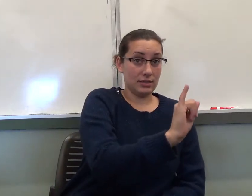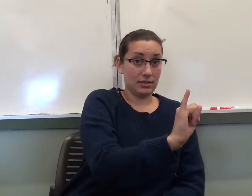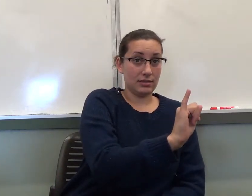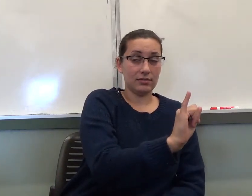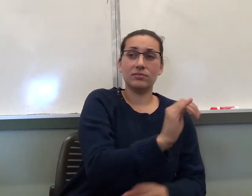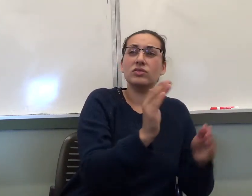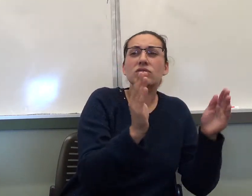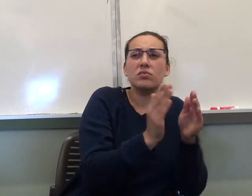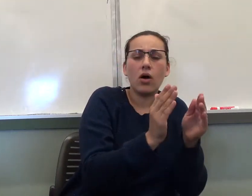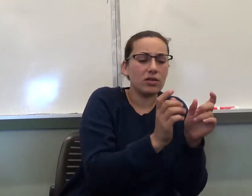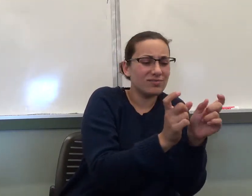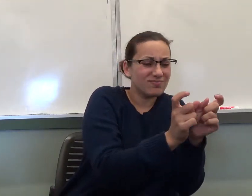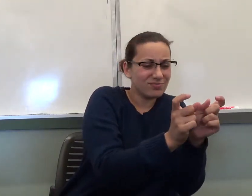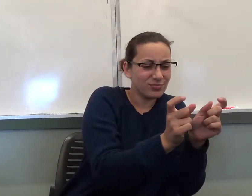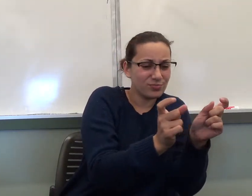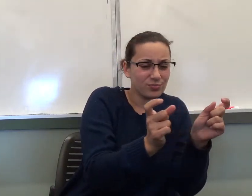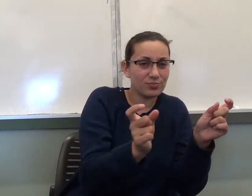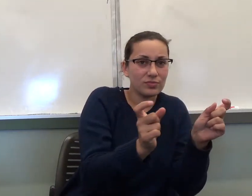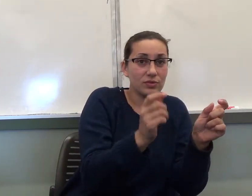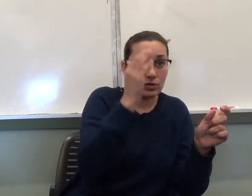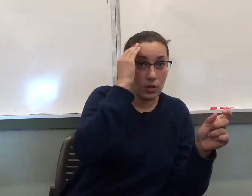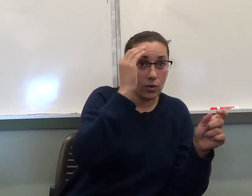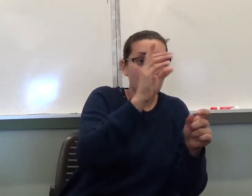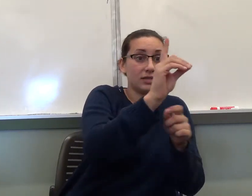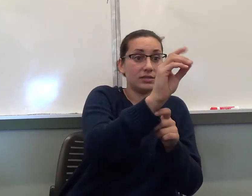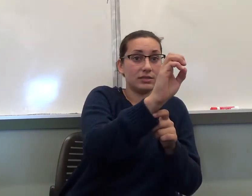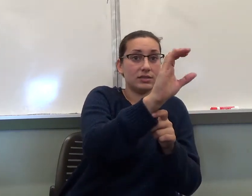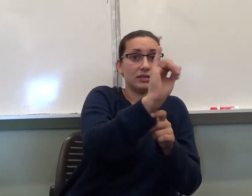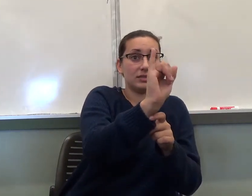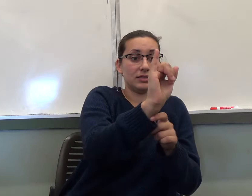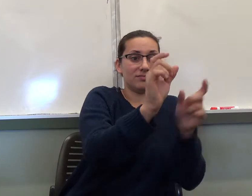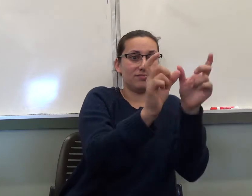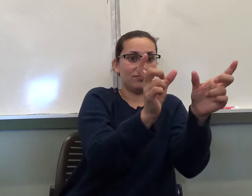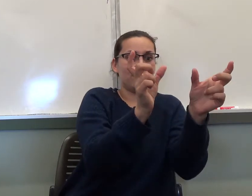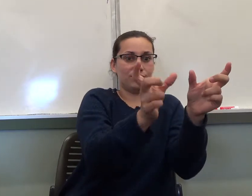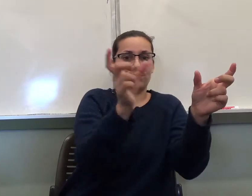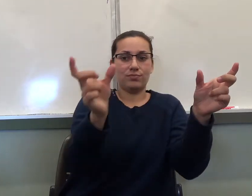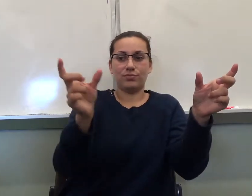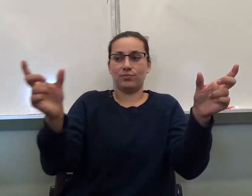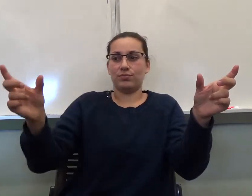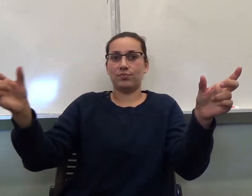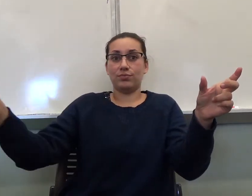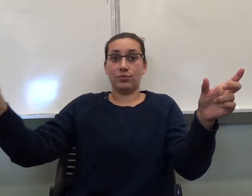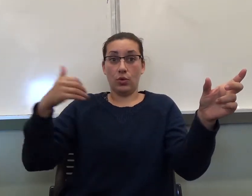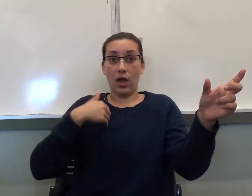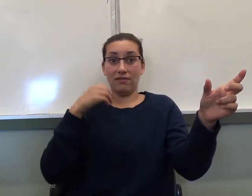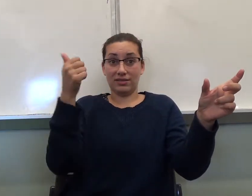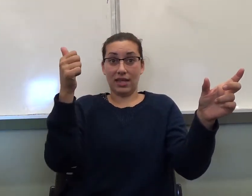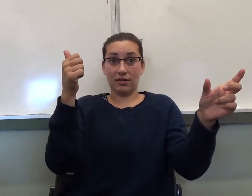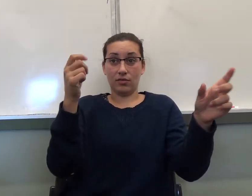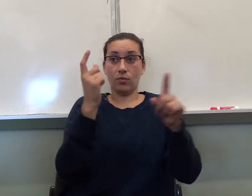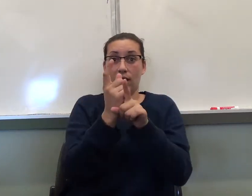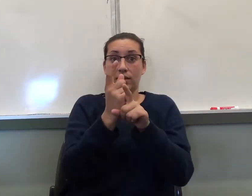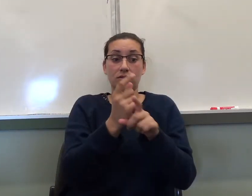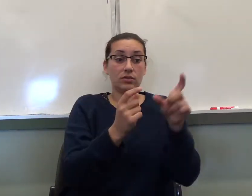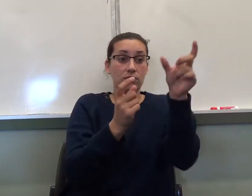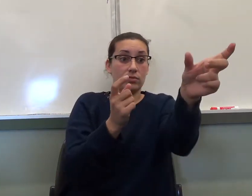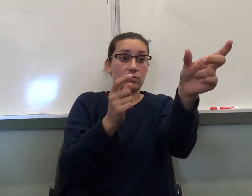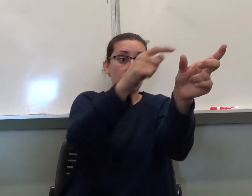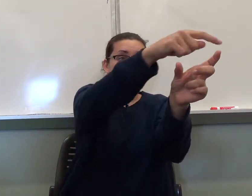here. So in a decimeter, which is this big, you have 10 of those centimeters. So a centimeter is a